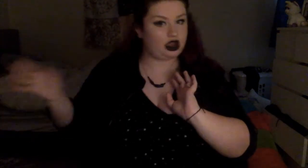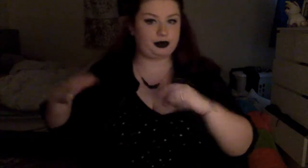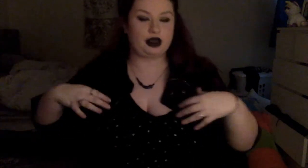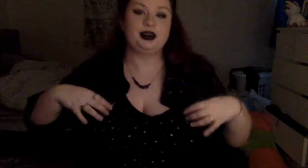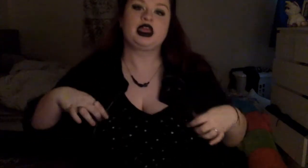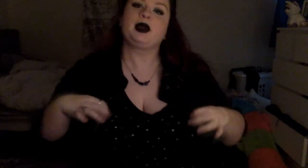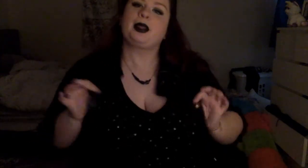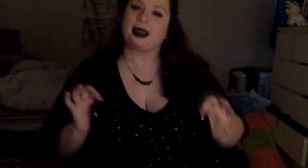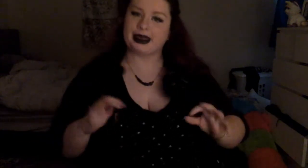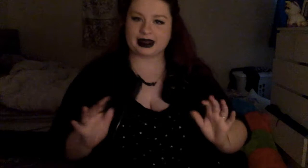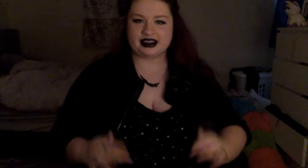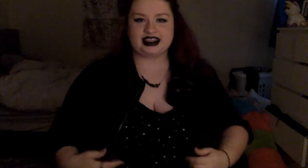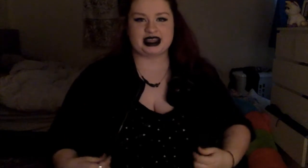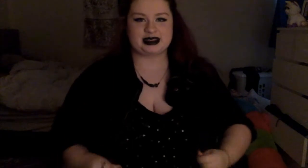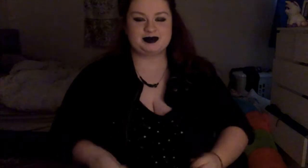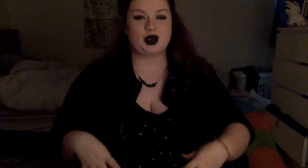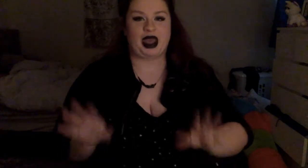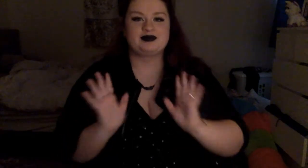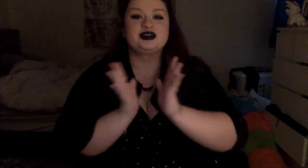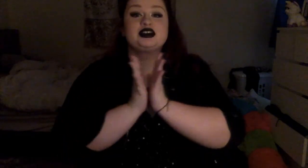about. Yes. Okay. So